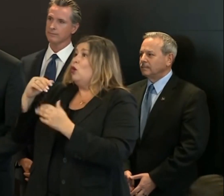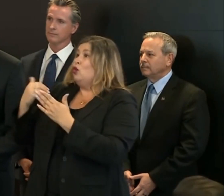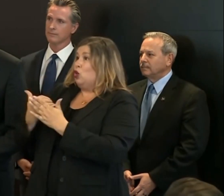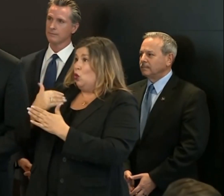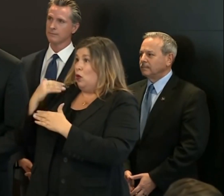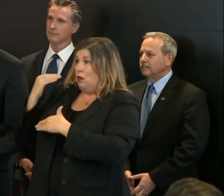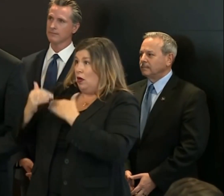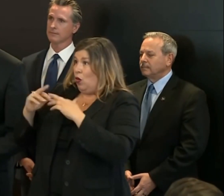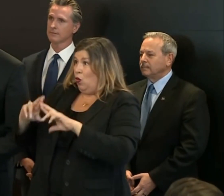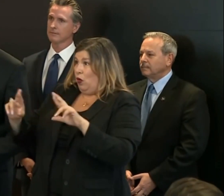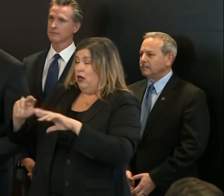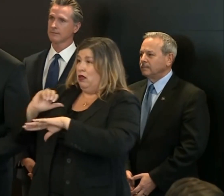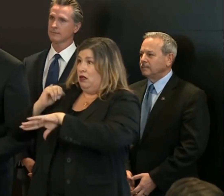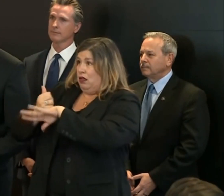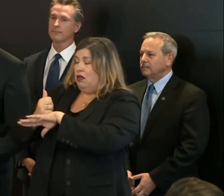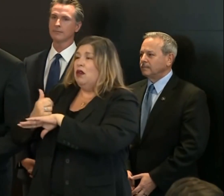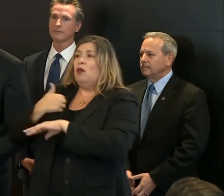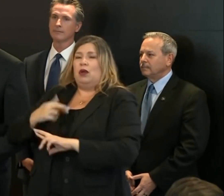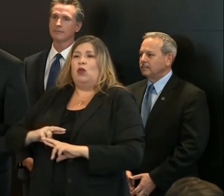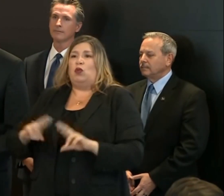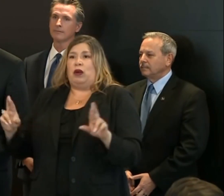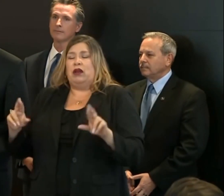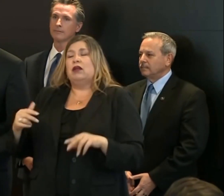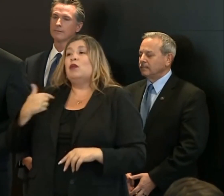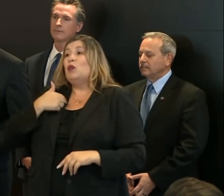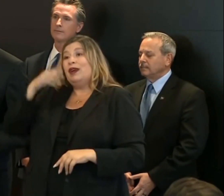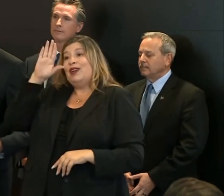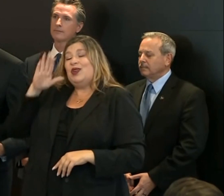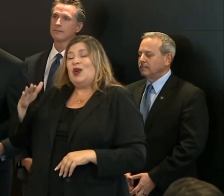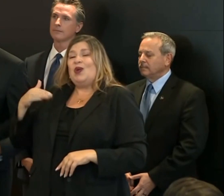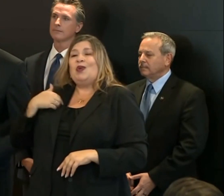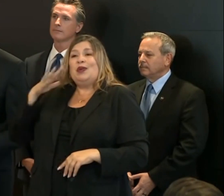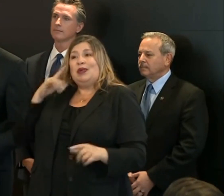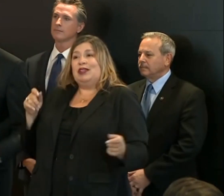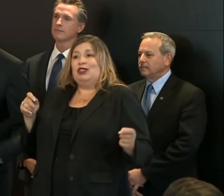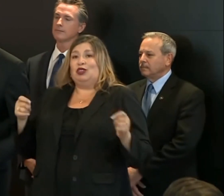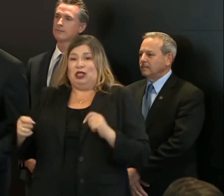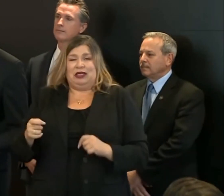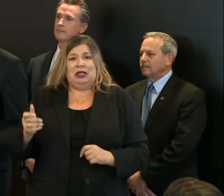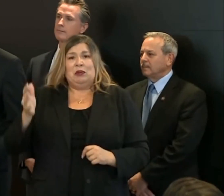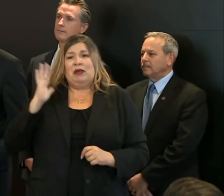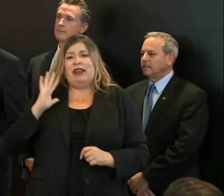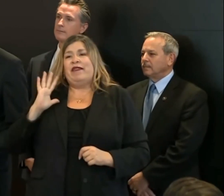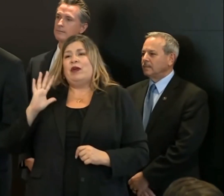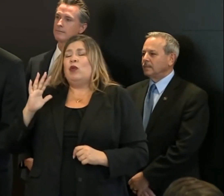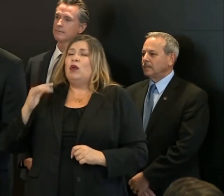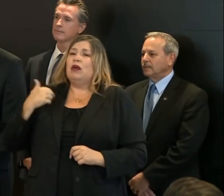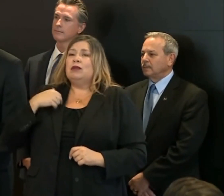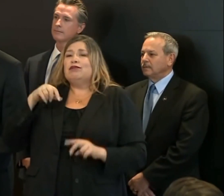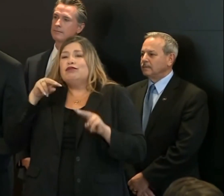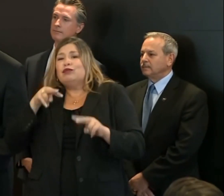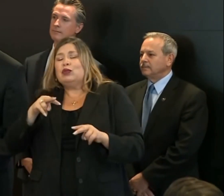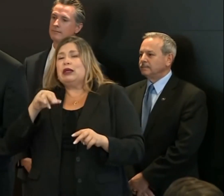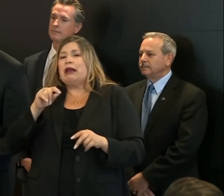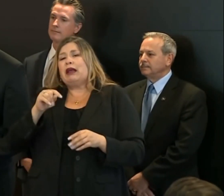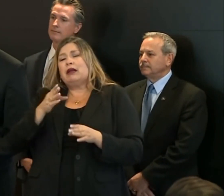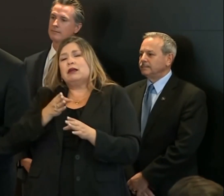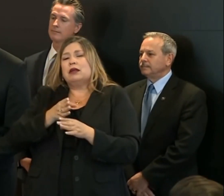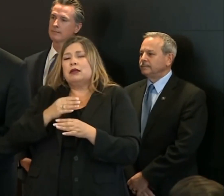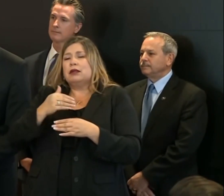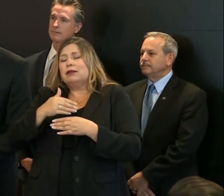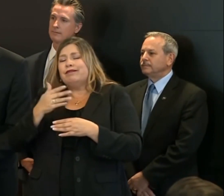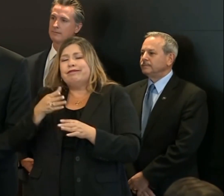we are ready for it. We know that it will shift from the posture of border and